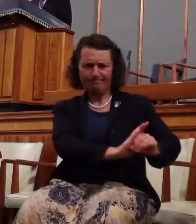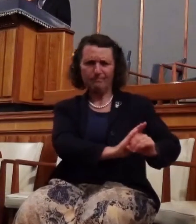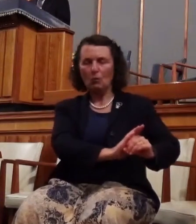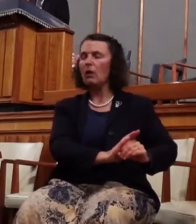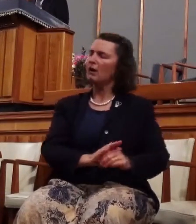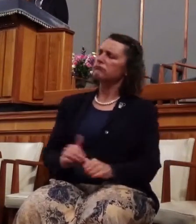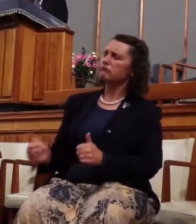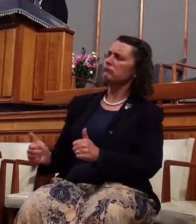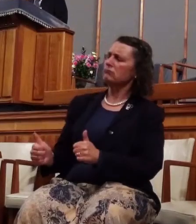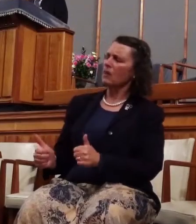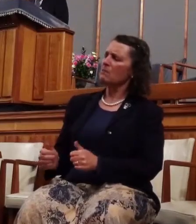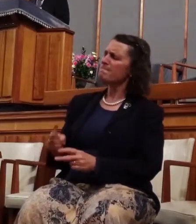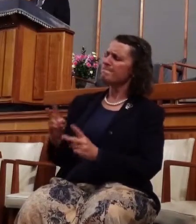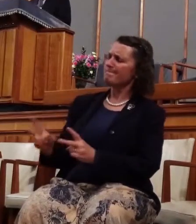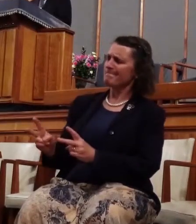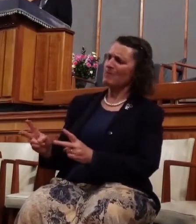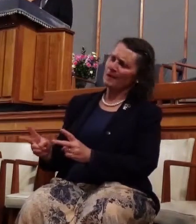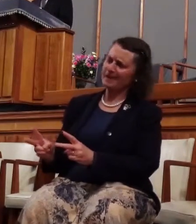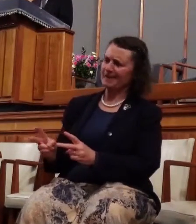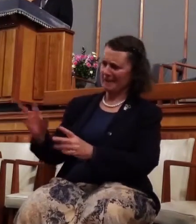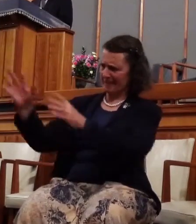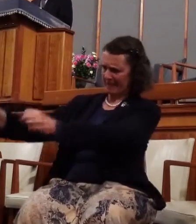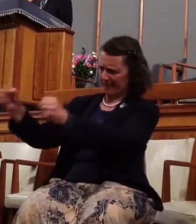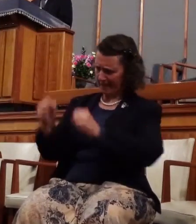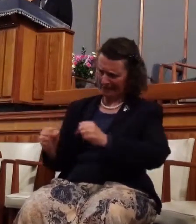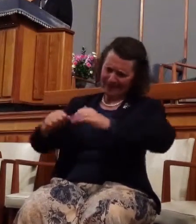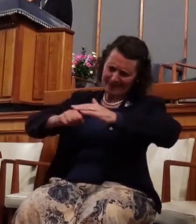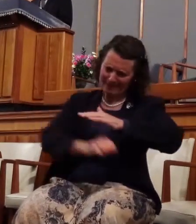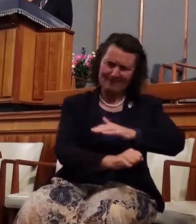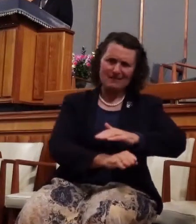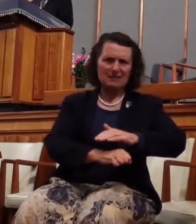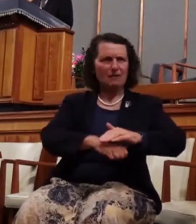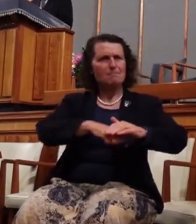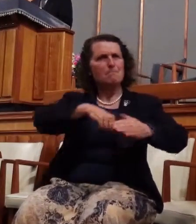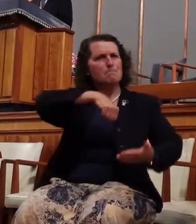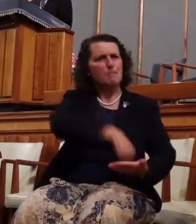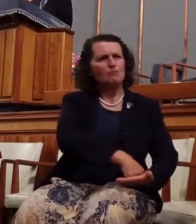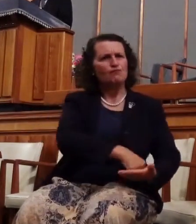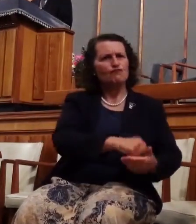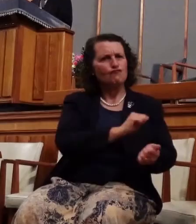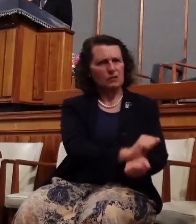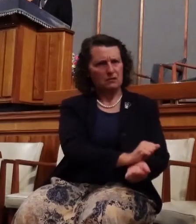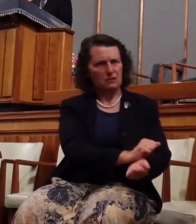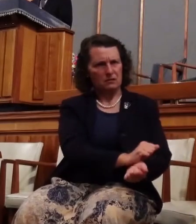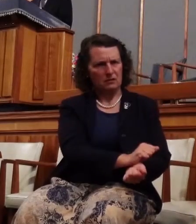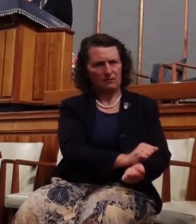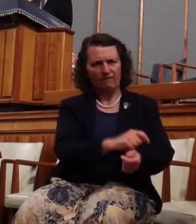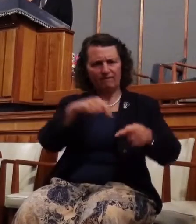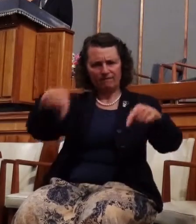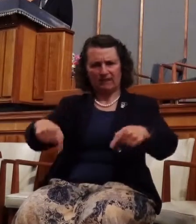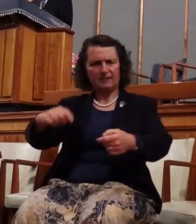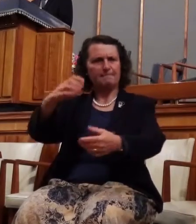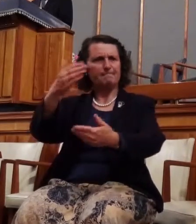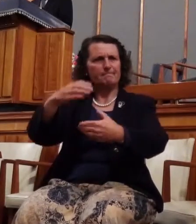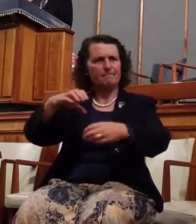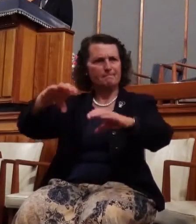And at midnight Paul and Silas prayed and sang praises unto God, and the prisoners heard them.